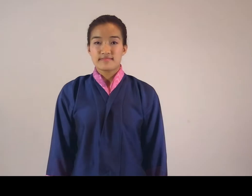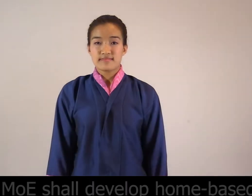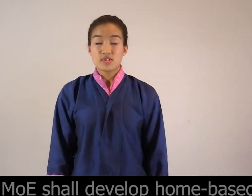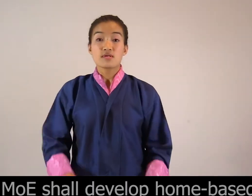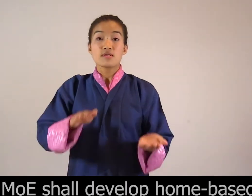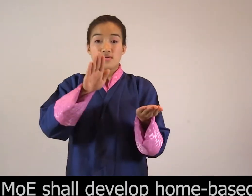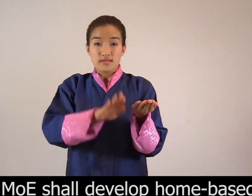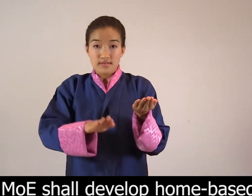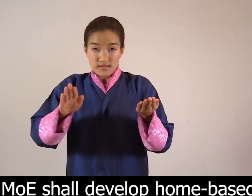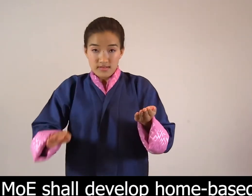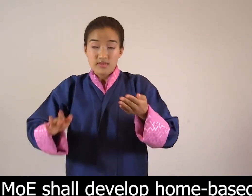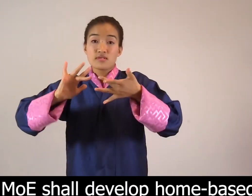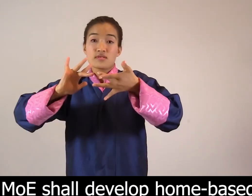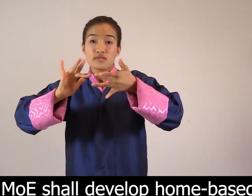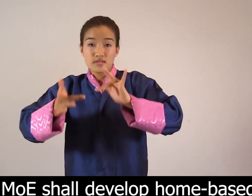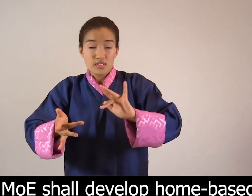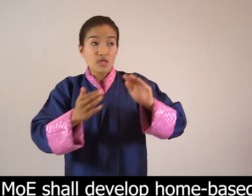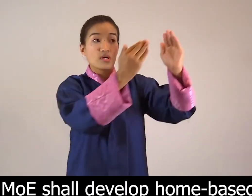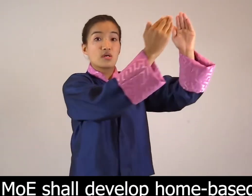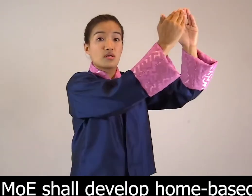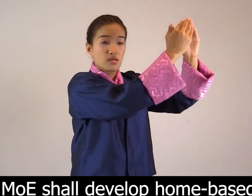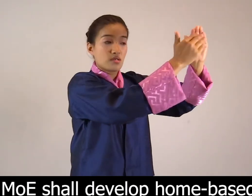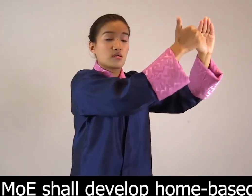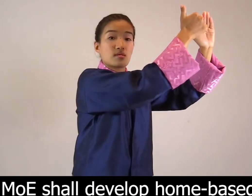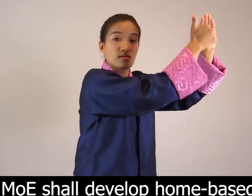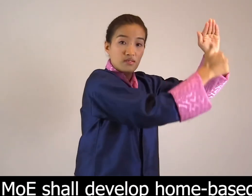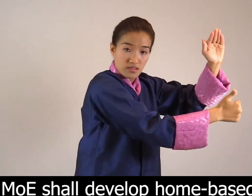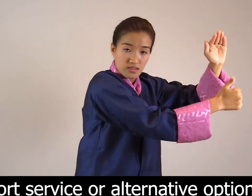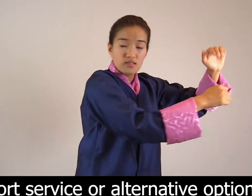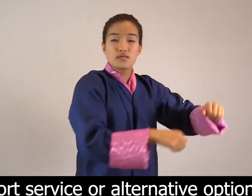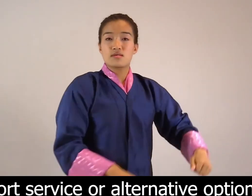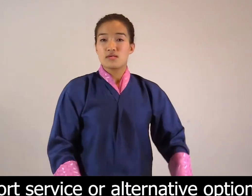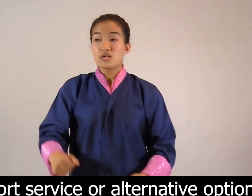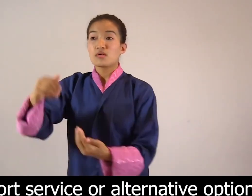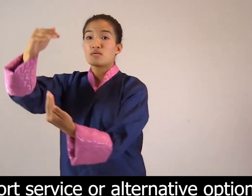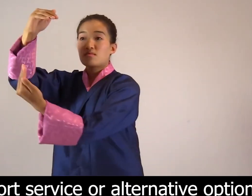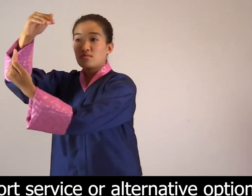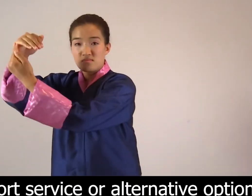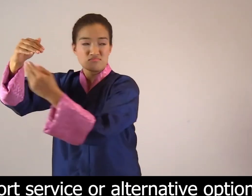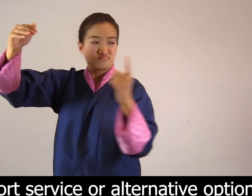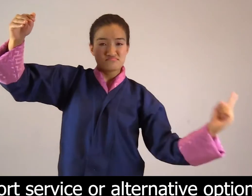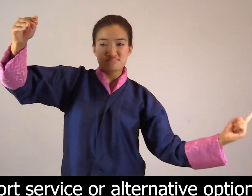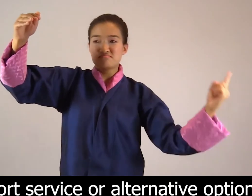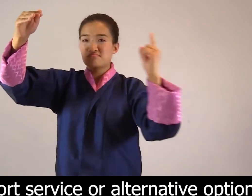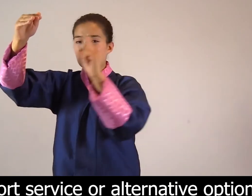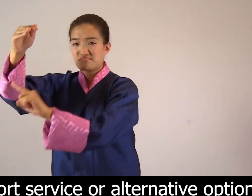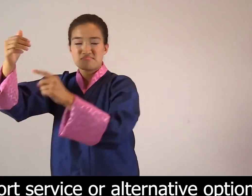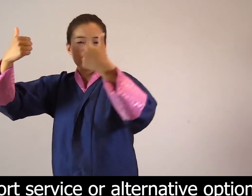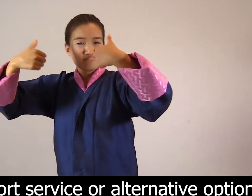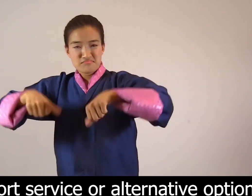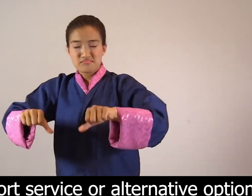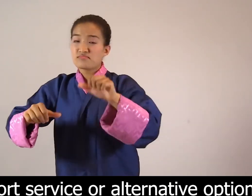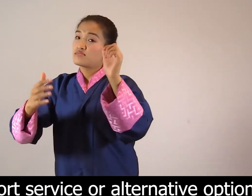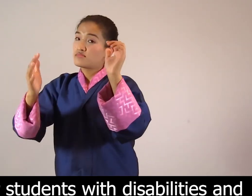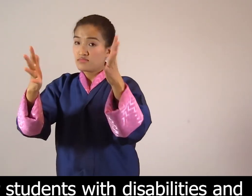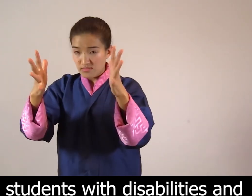The Ministry of Education shall develop home-based support service or